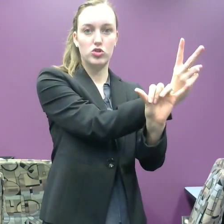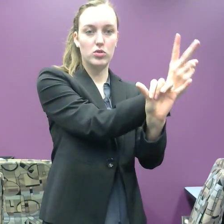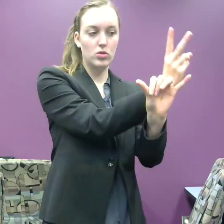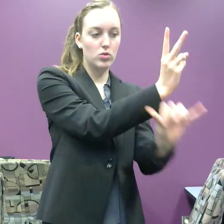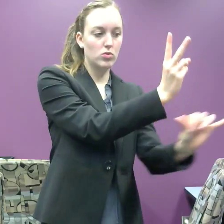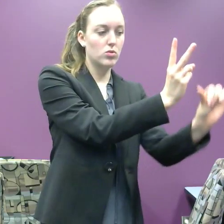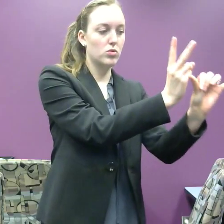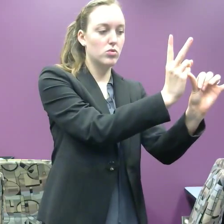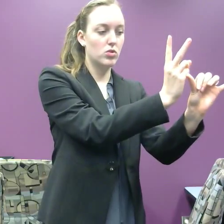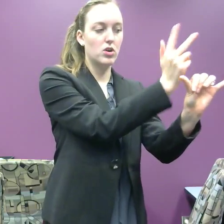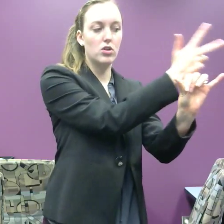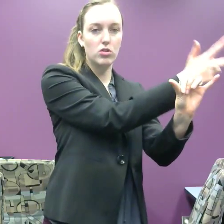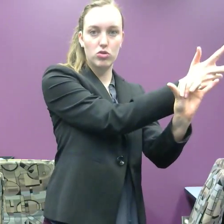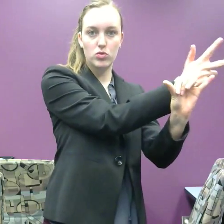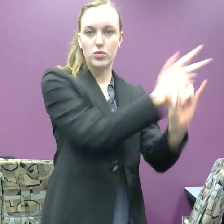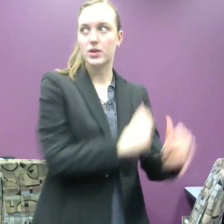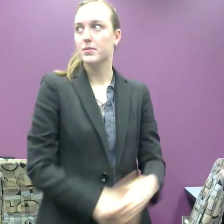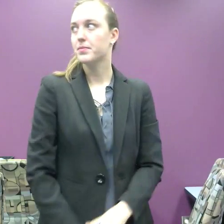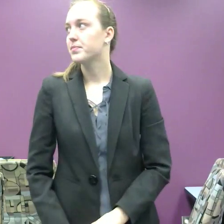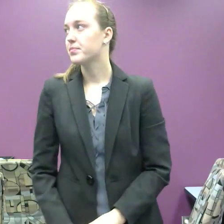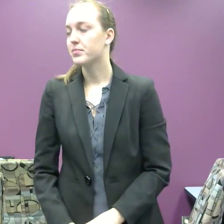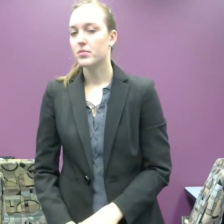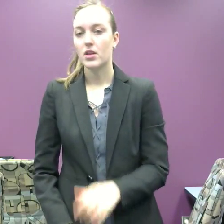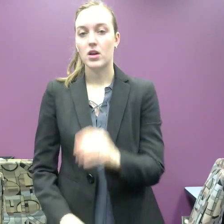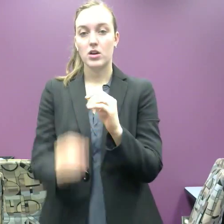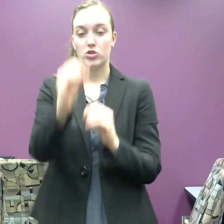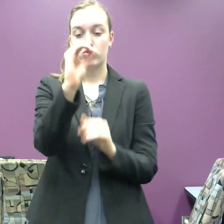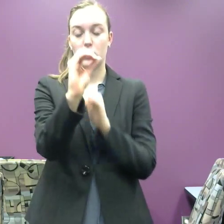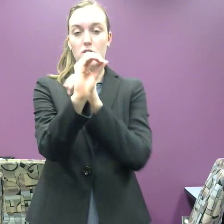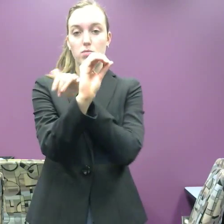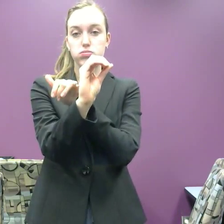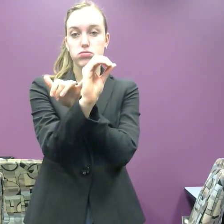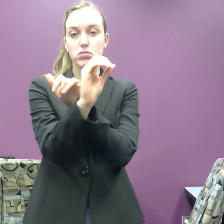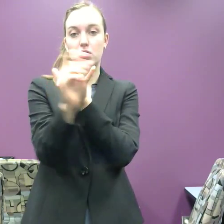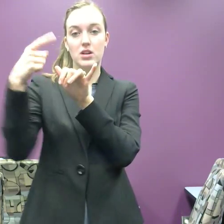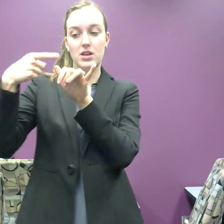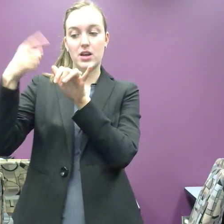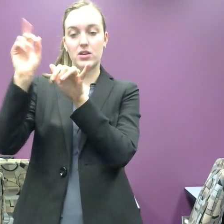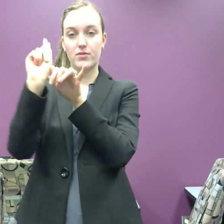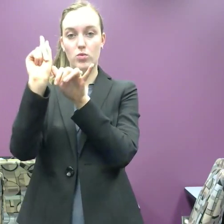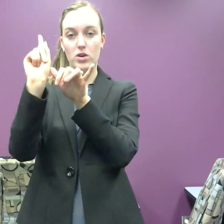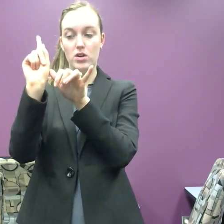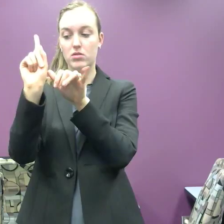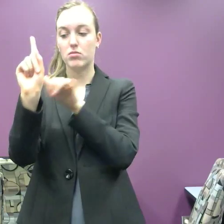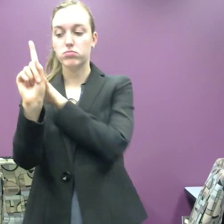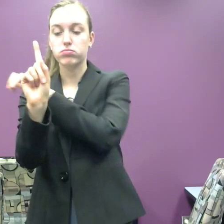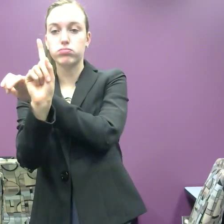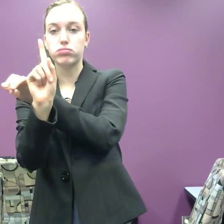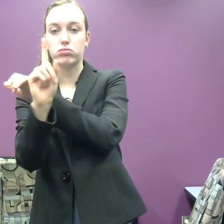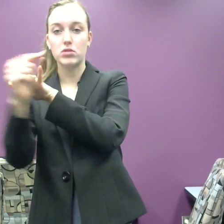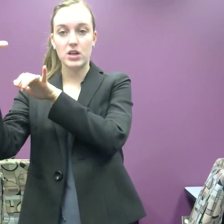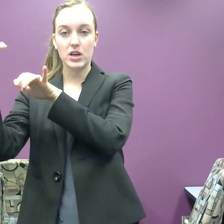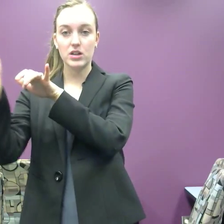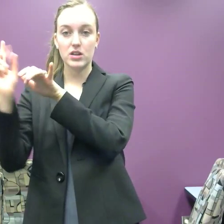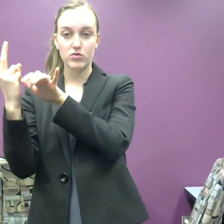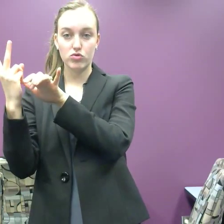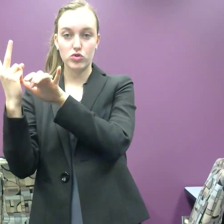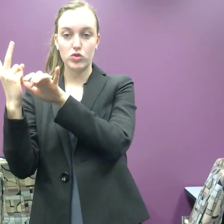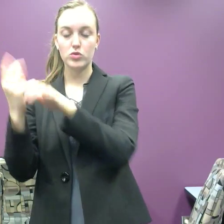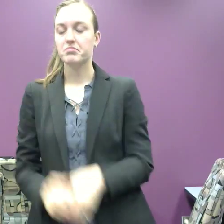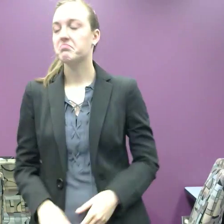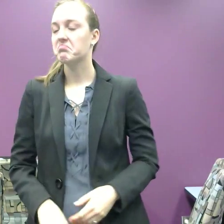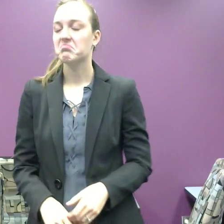out there. -2 would be down there, and so on. It just makes the units a little bit larger, and if